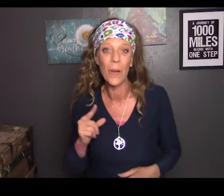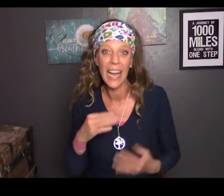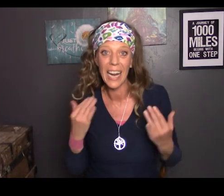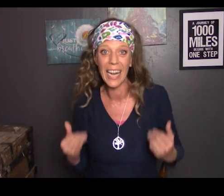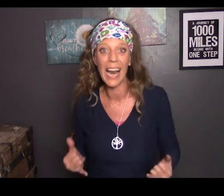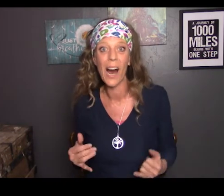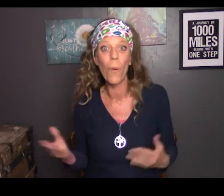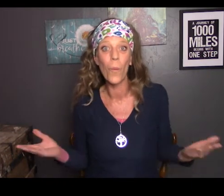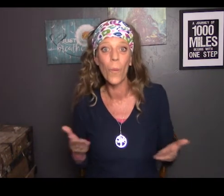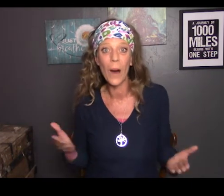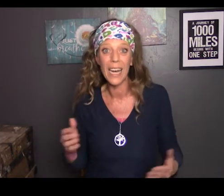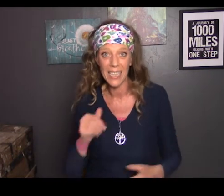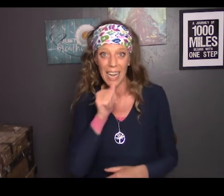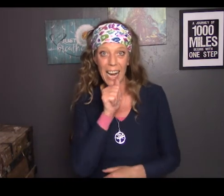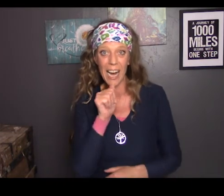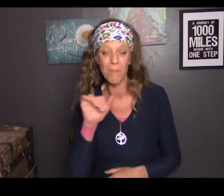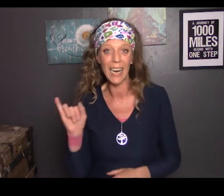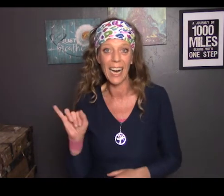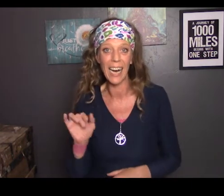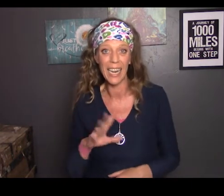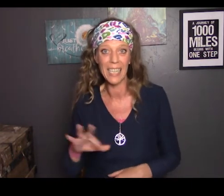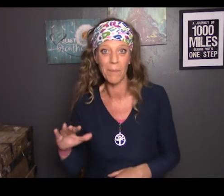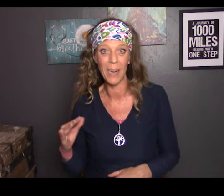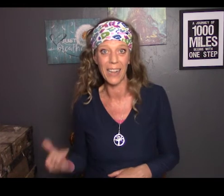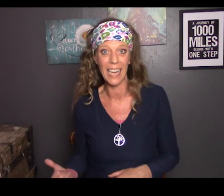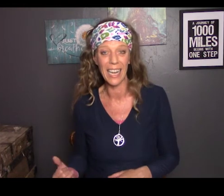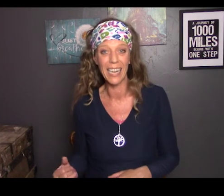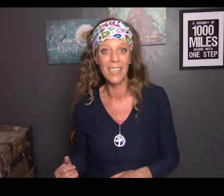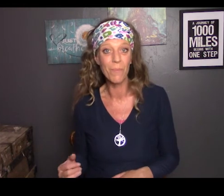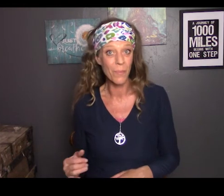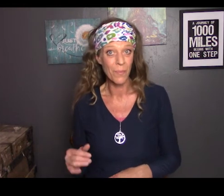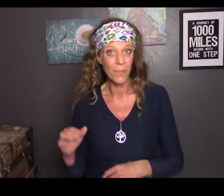Okay, now what am I spelling?